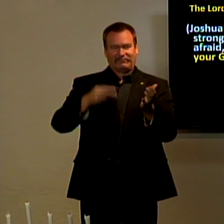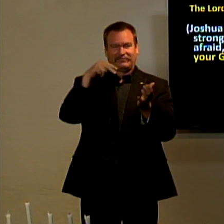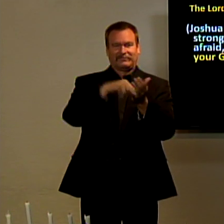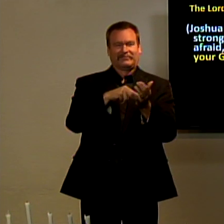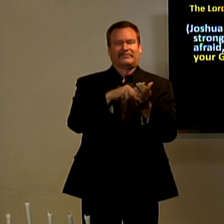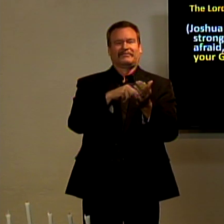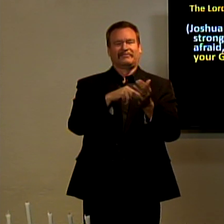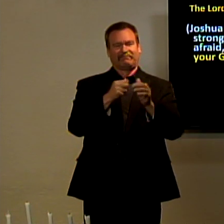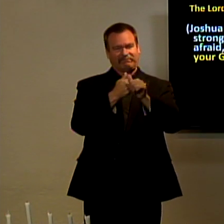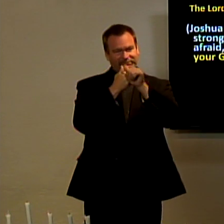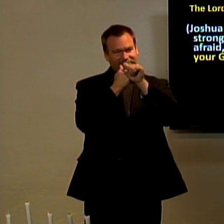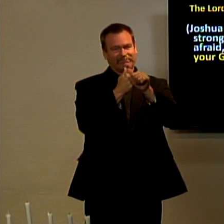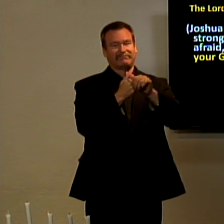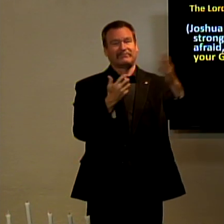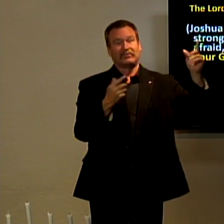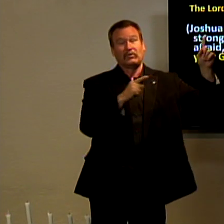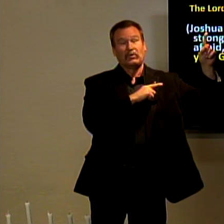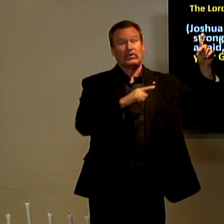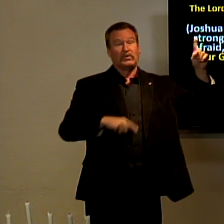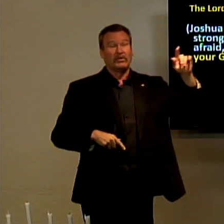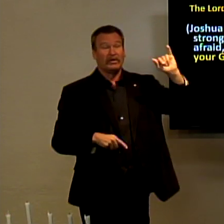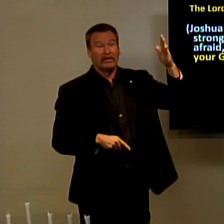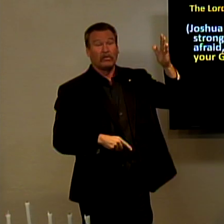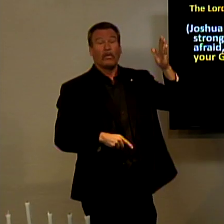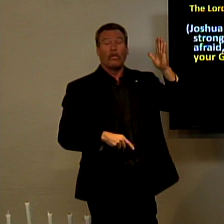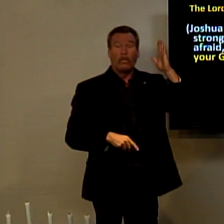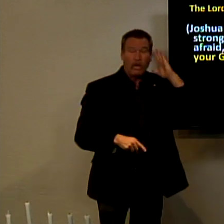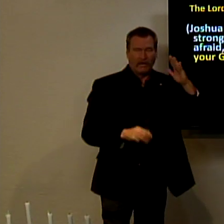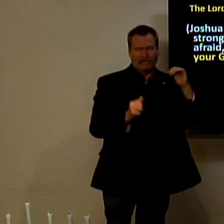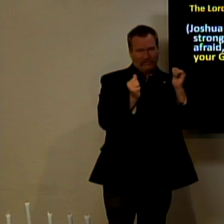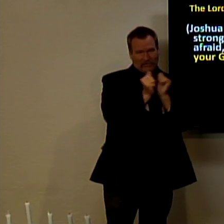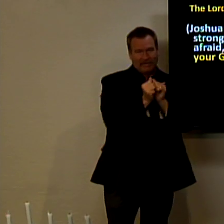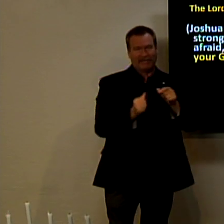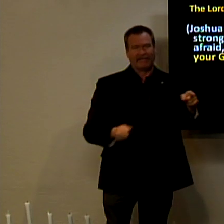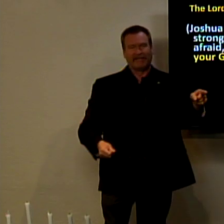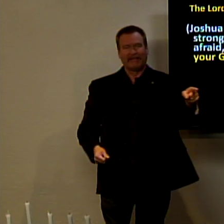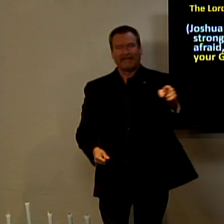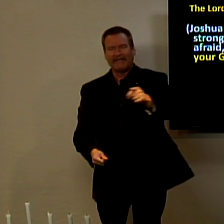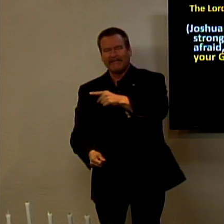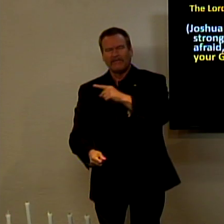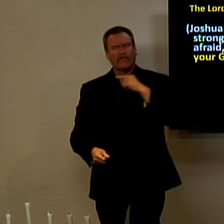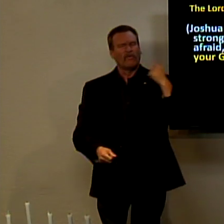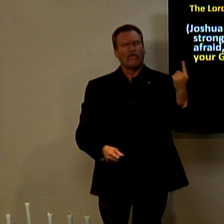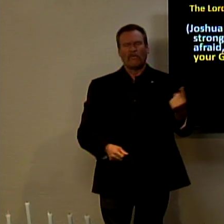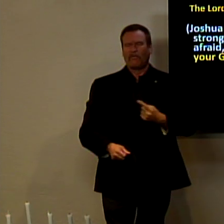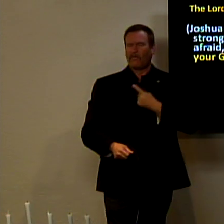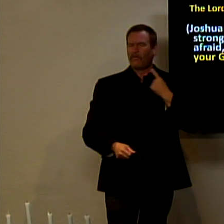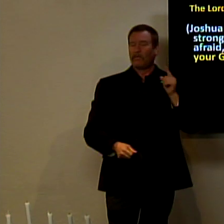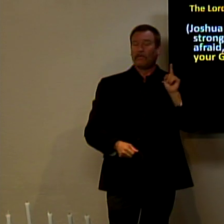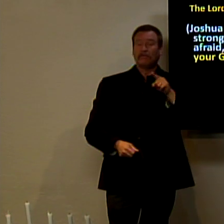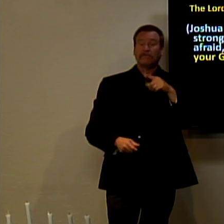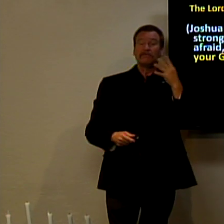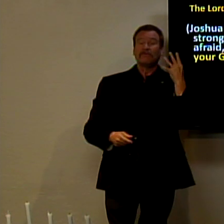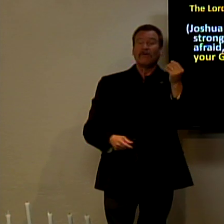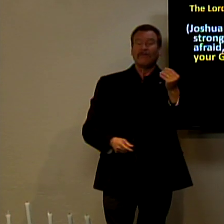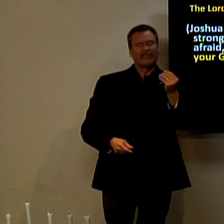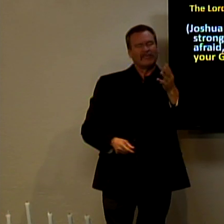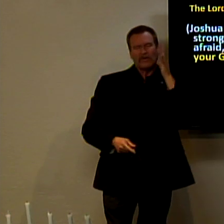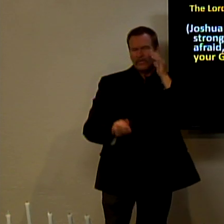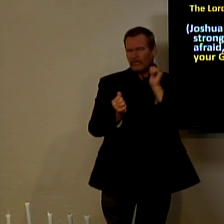Be strong. Be of good courage. For the Lord, Yahweh your God, is with you always. Wherever you